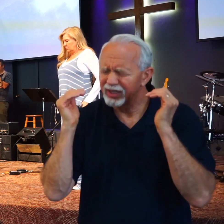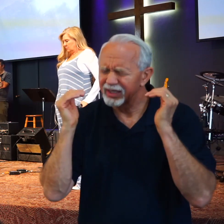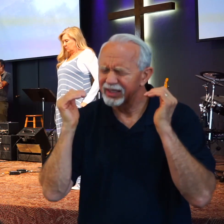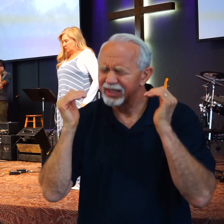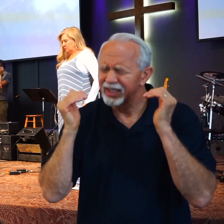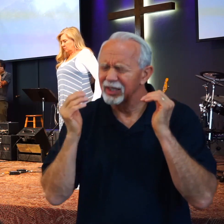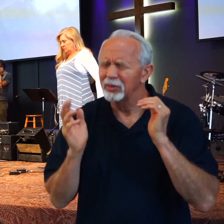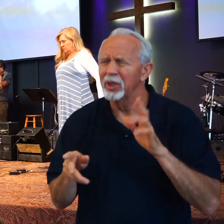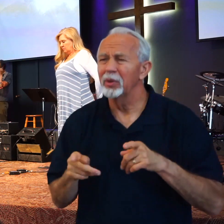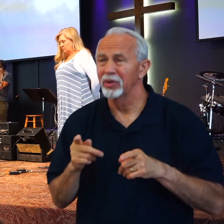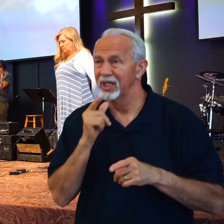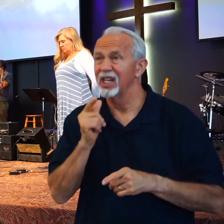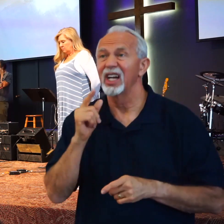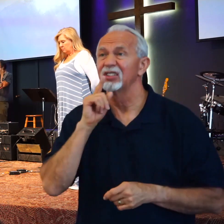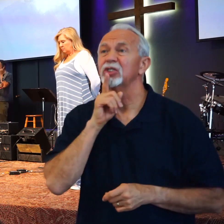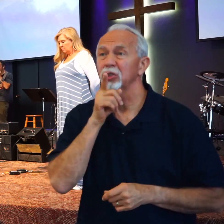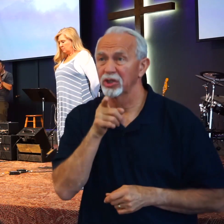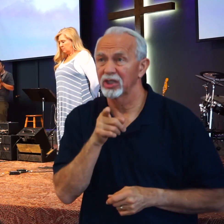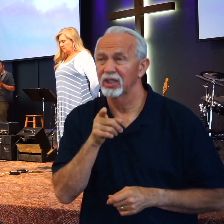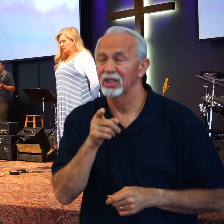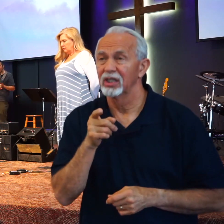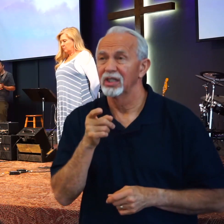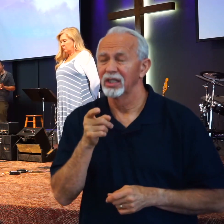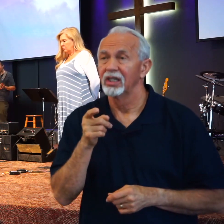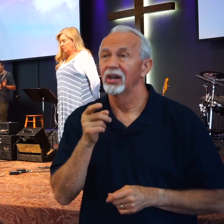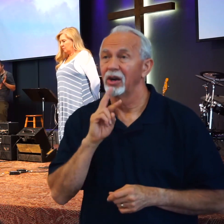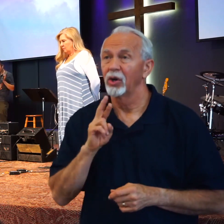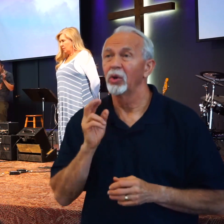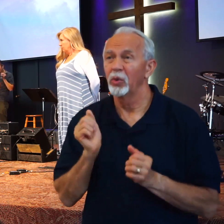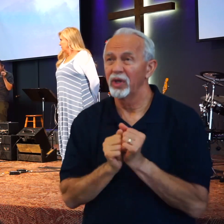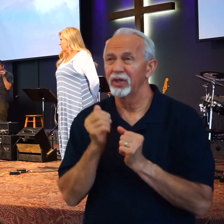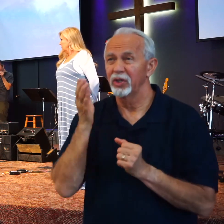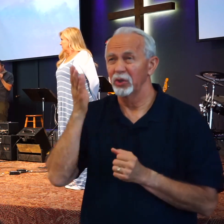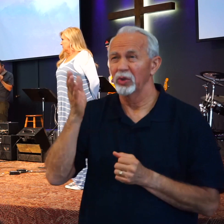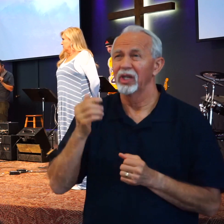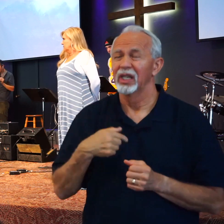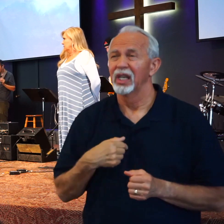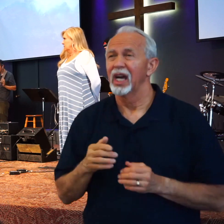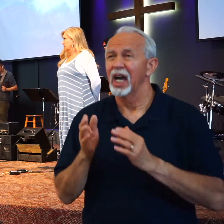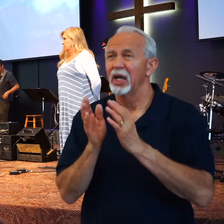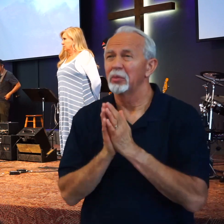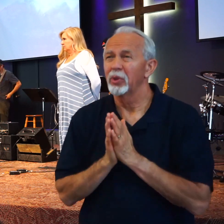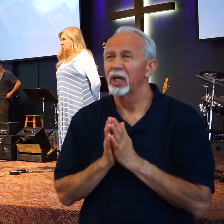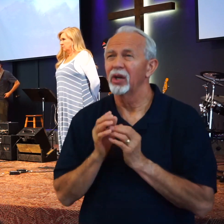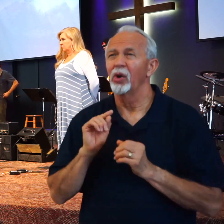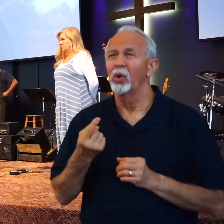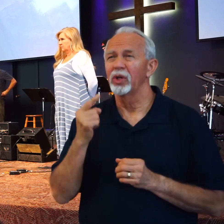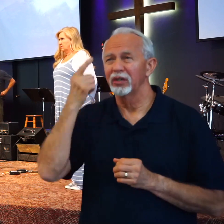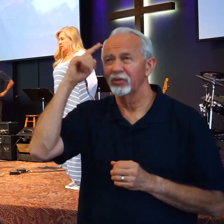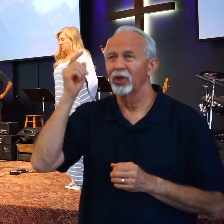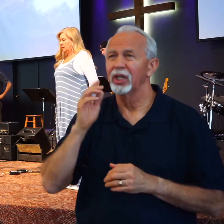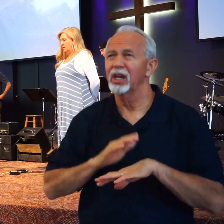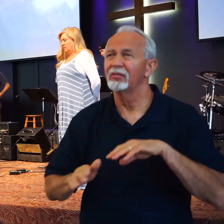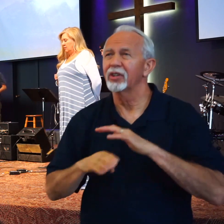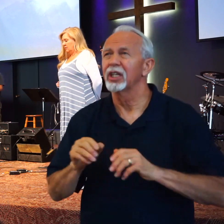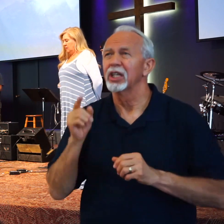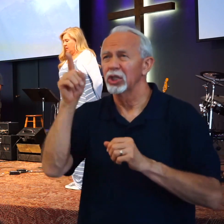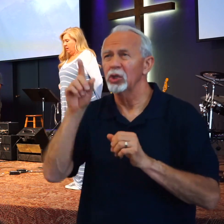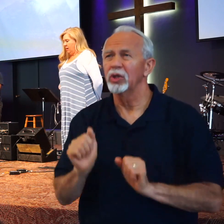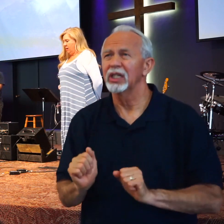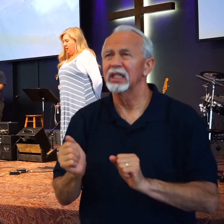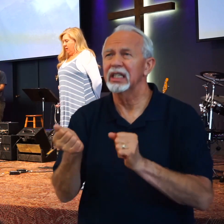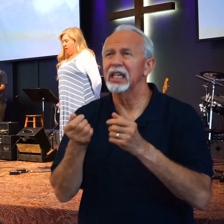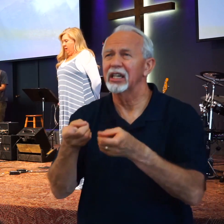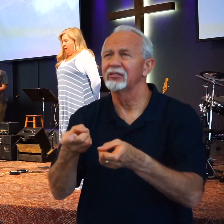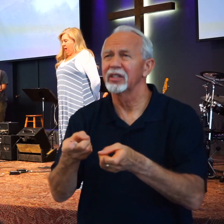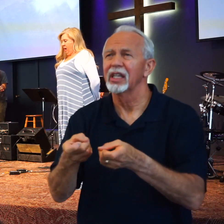those who were not sure, are with you. I pray for only the comfort you can provide. And